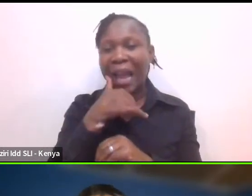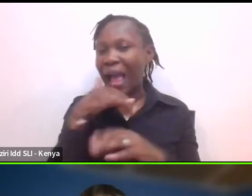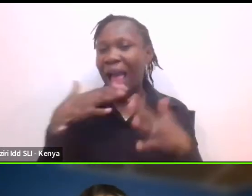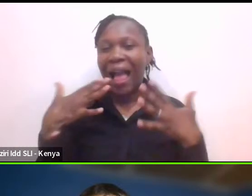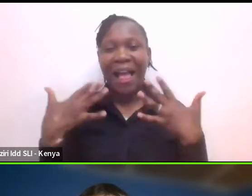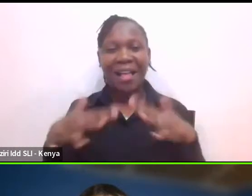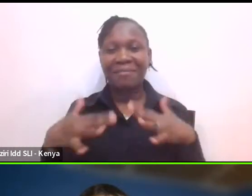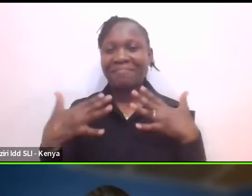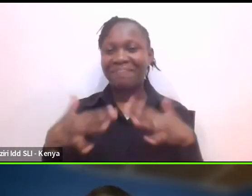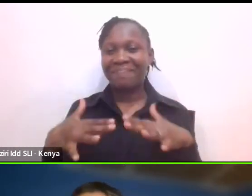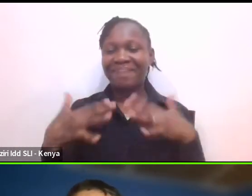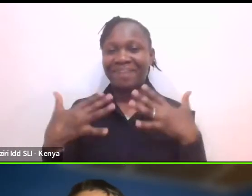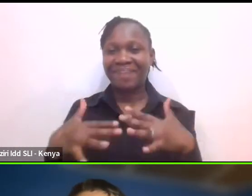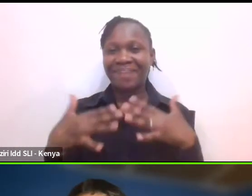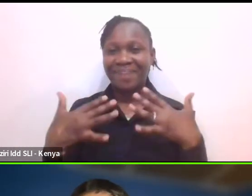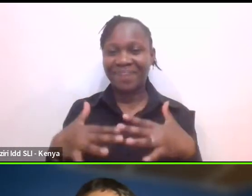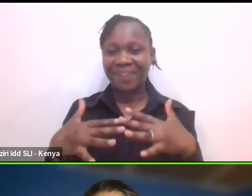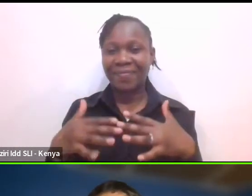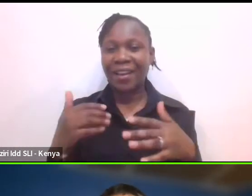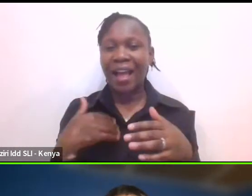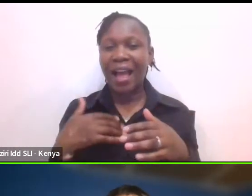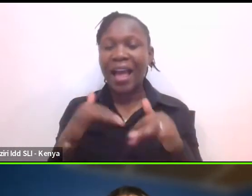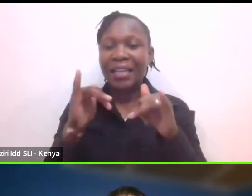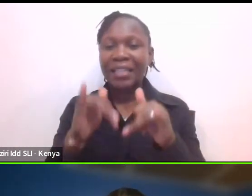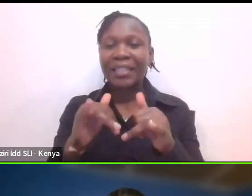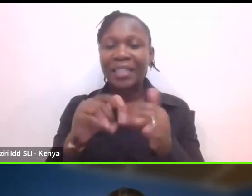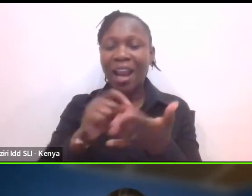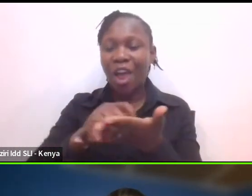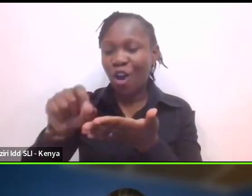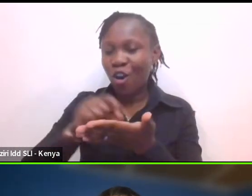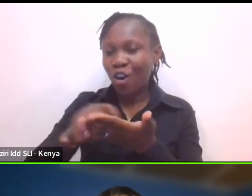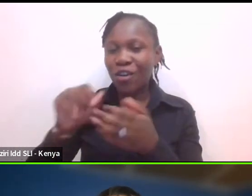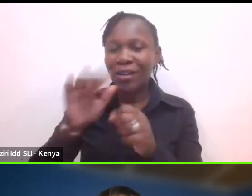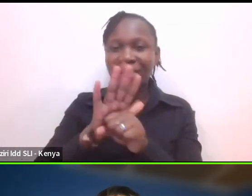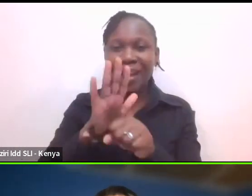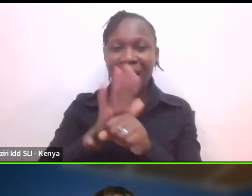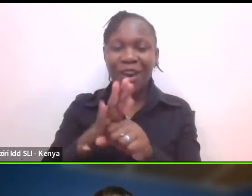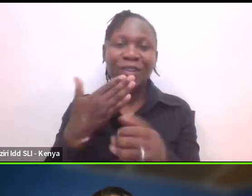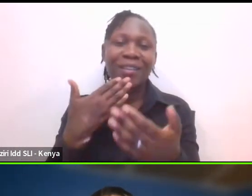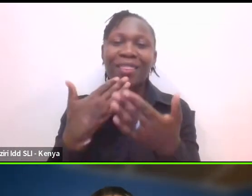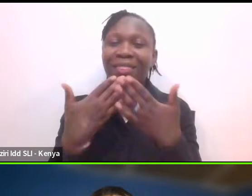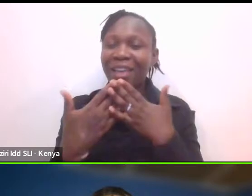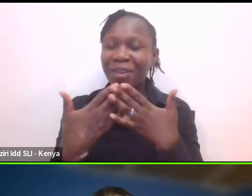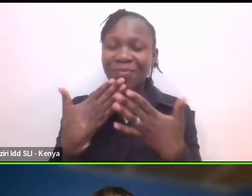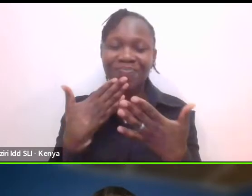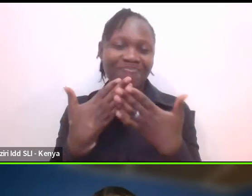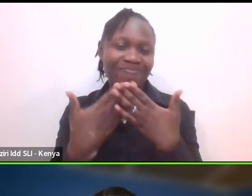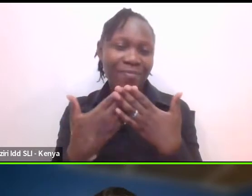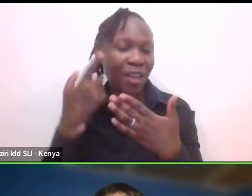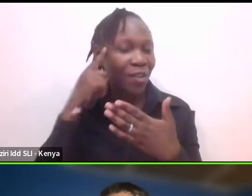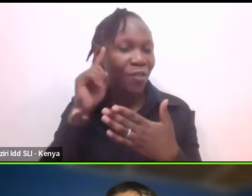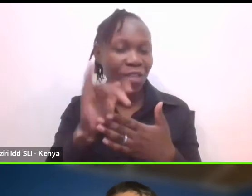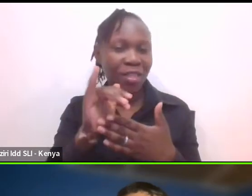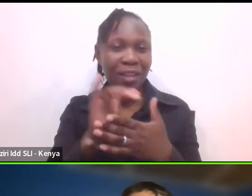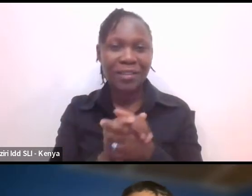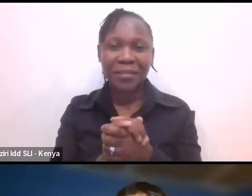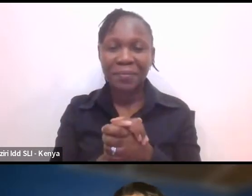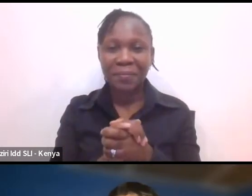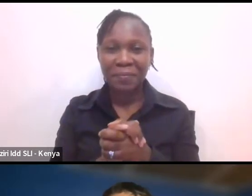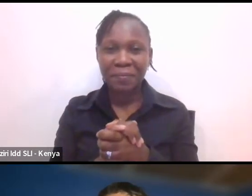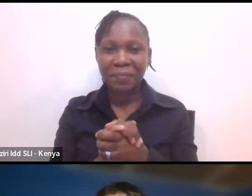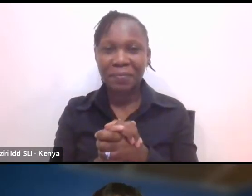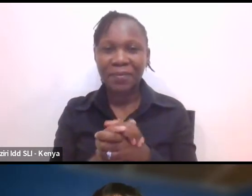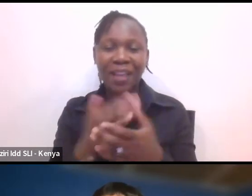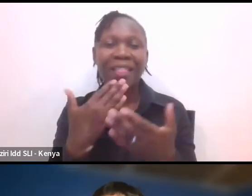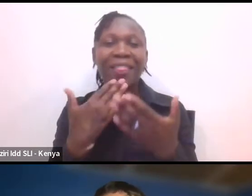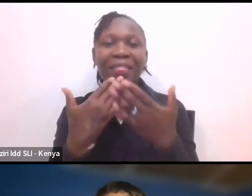even had it ahead of time, but I still took tons of notes. So thank you for sharing those thoughts, and so well presented. Thank you very much.